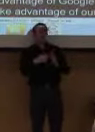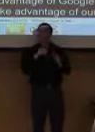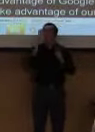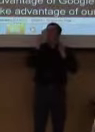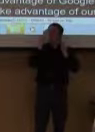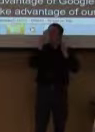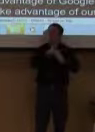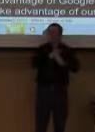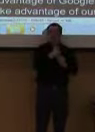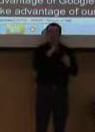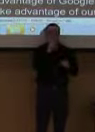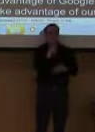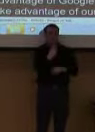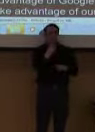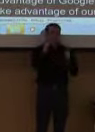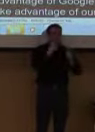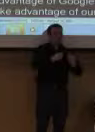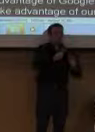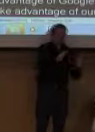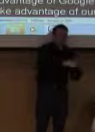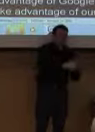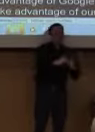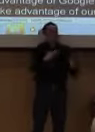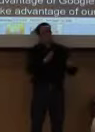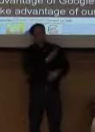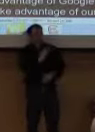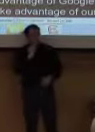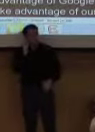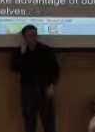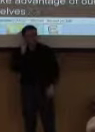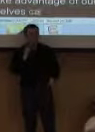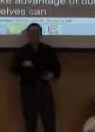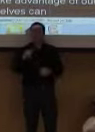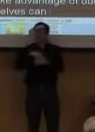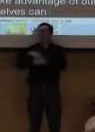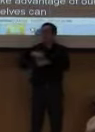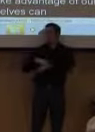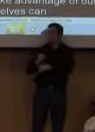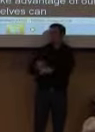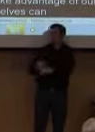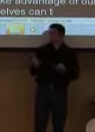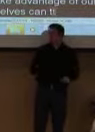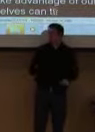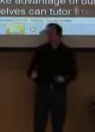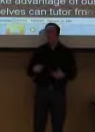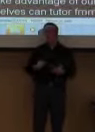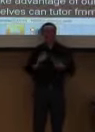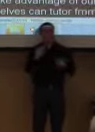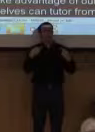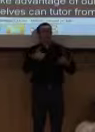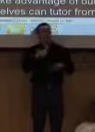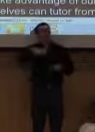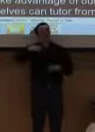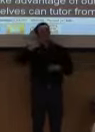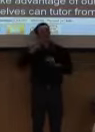conduct tutoring not just from their office, but from their home, other locations around campus, or even while they're traveling